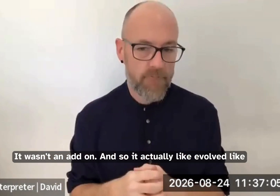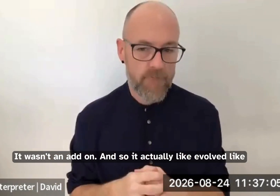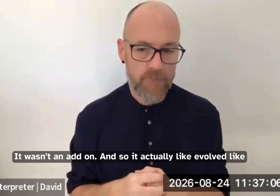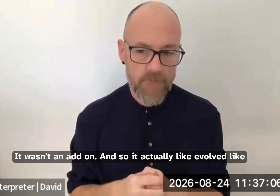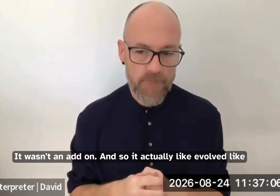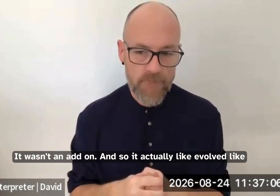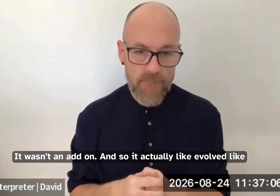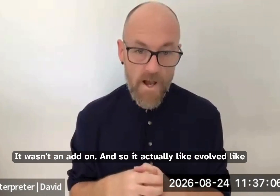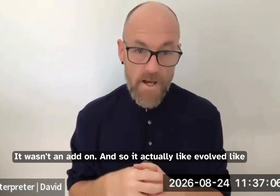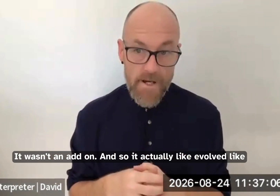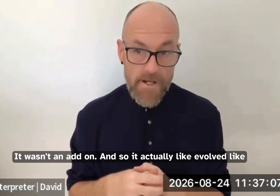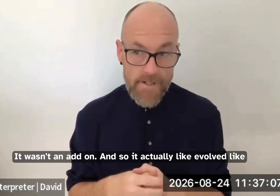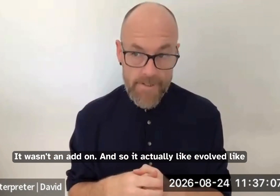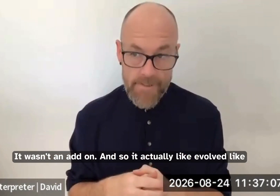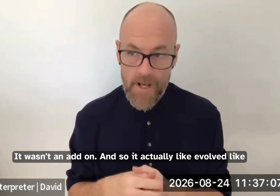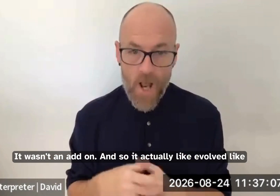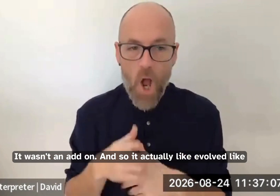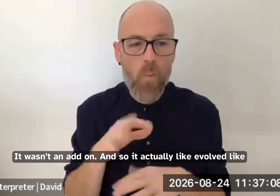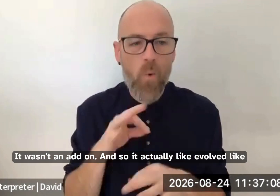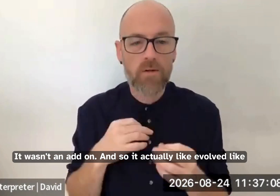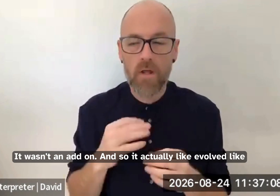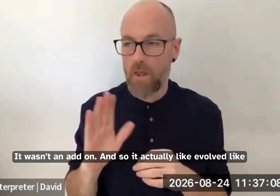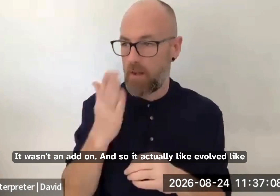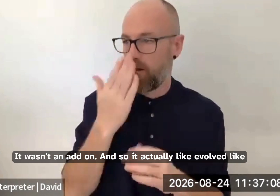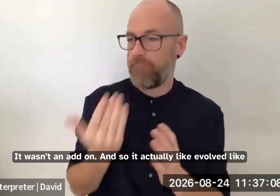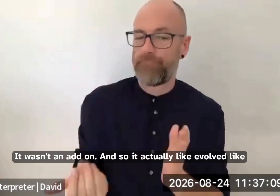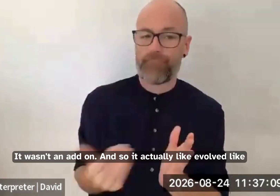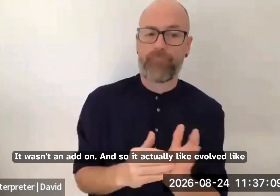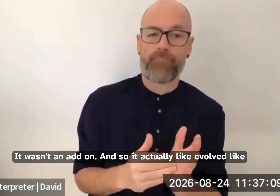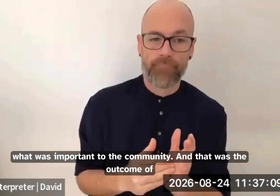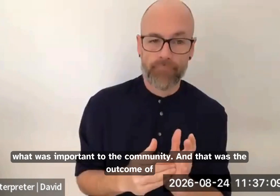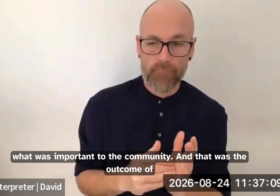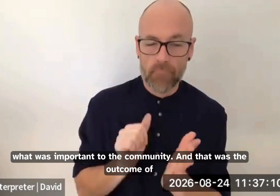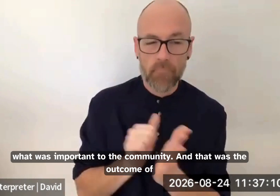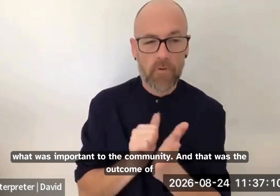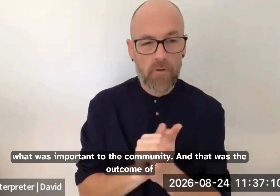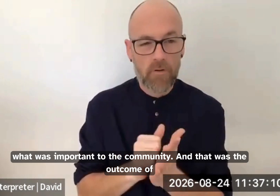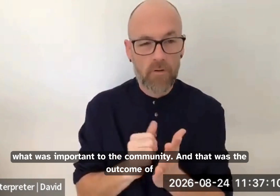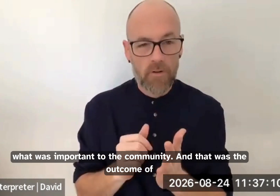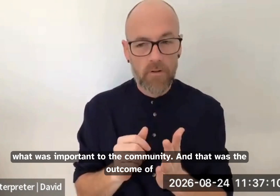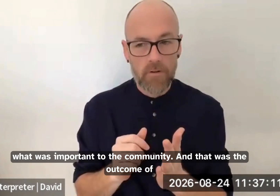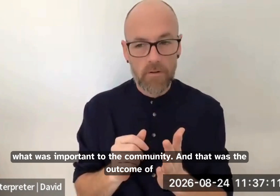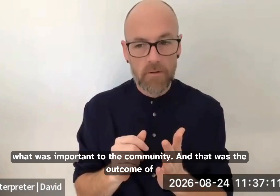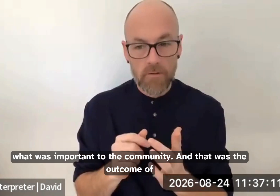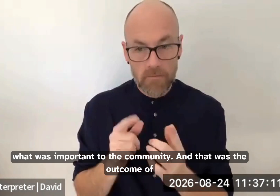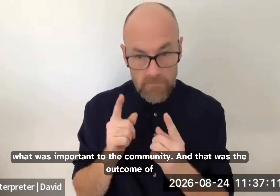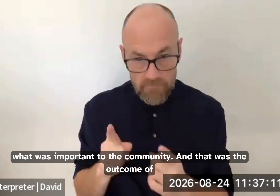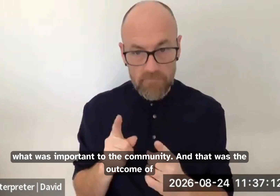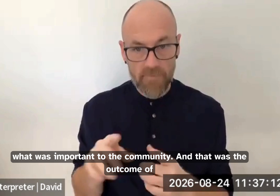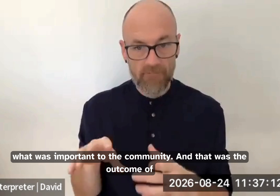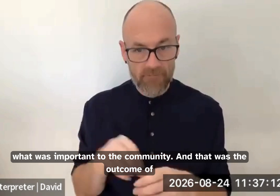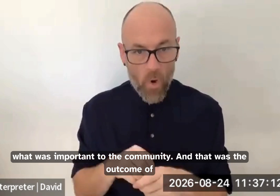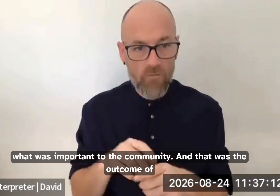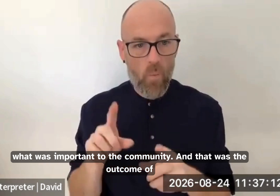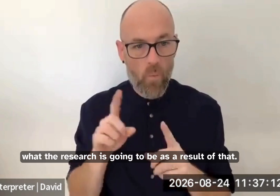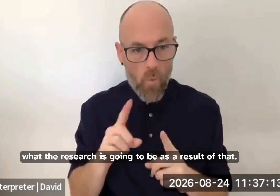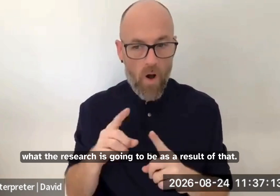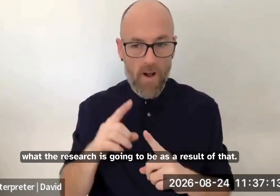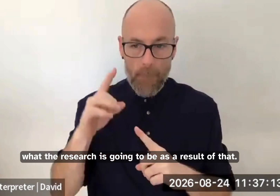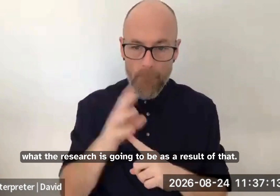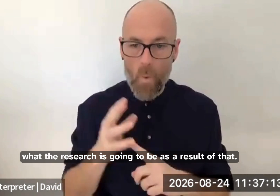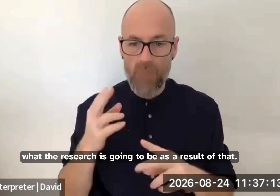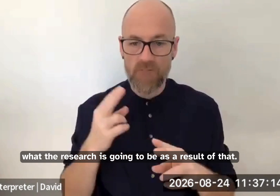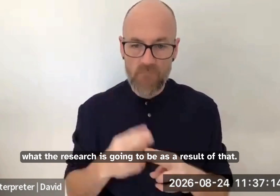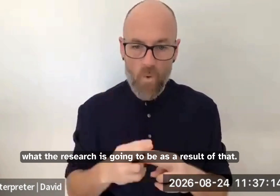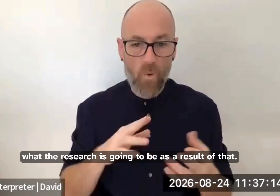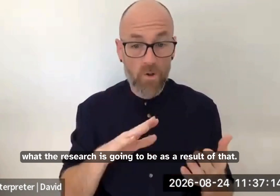It wasn't an add-on. And so it actually evolved what was important to the community. And that was the outcome of what